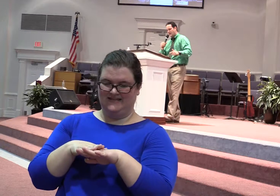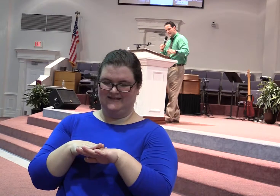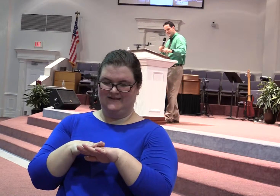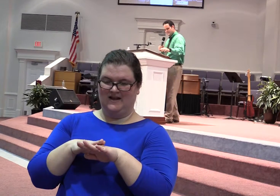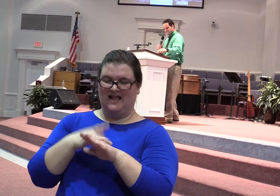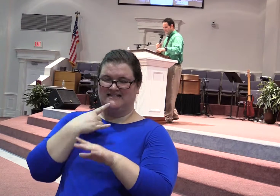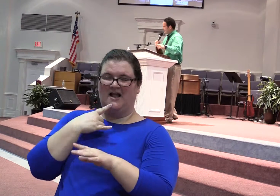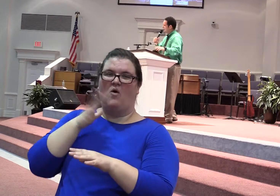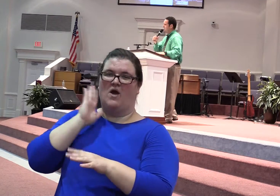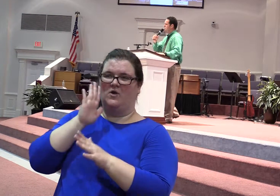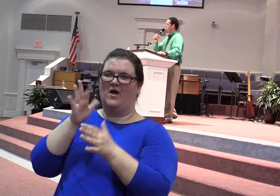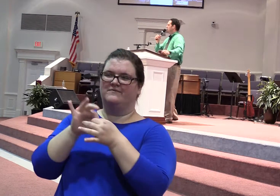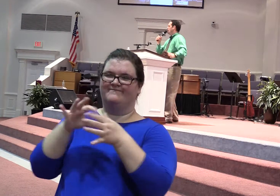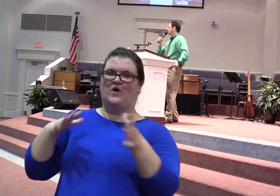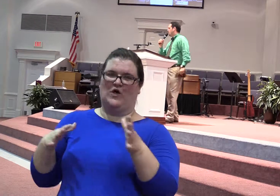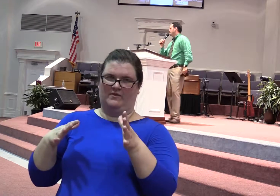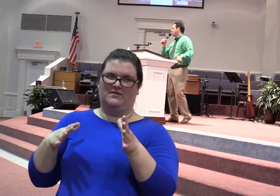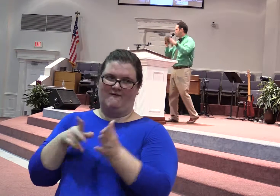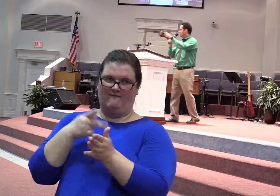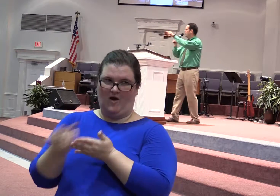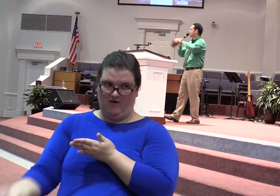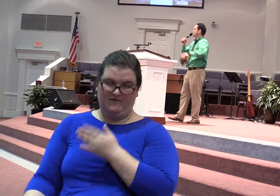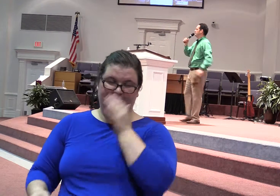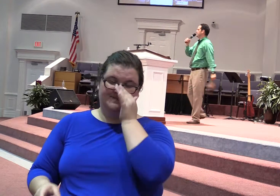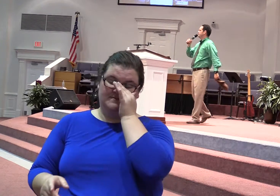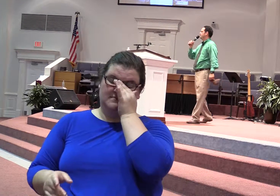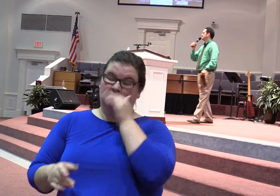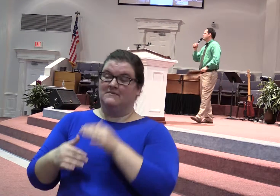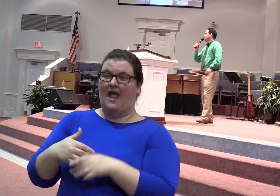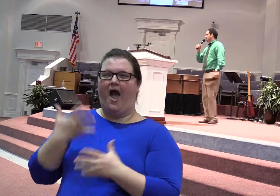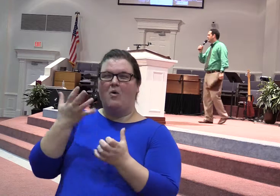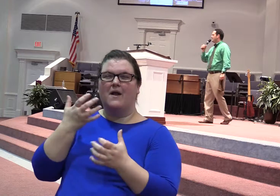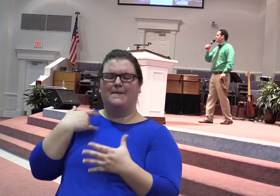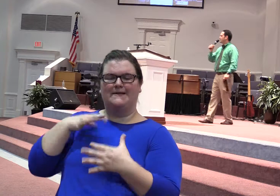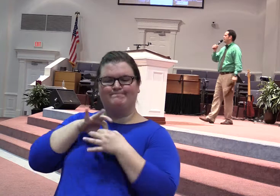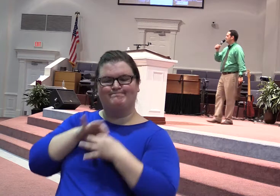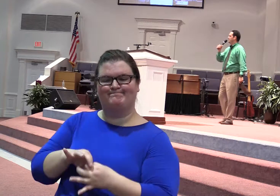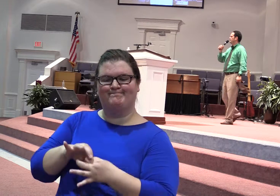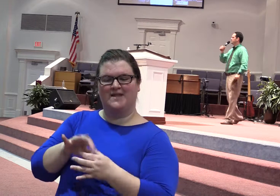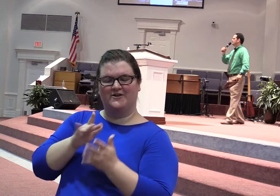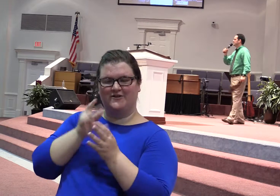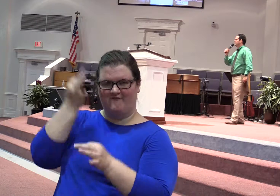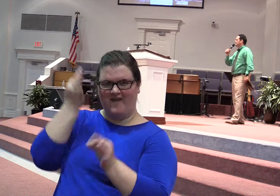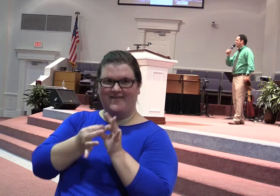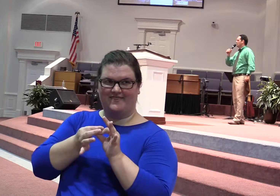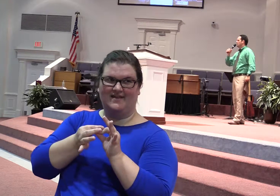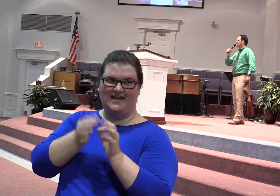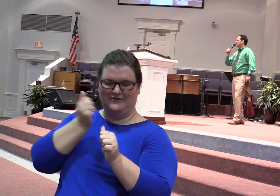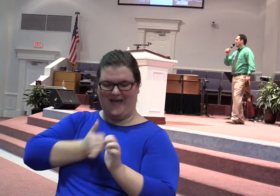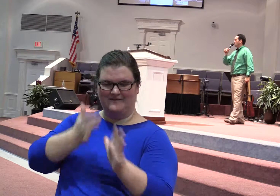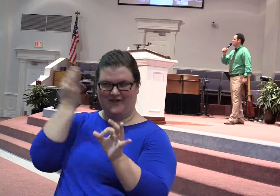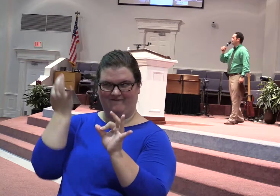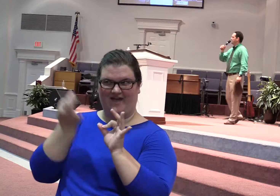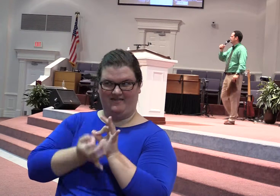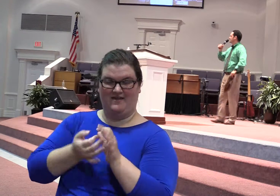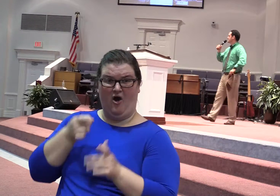fall. Hallelujah. I'm talking about being grounded in the faith, in the apostolic faith. Hallelujah.